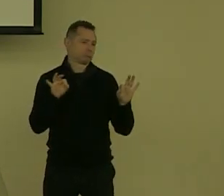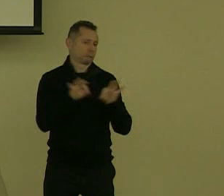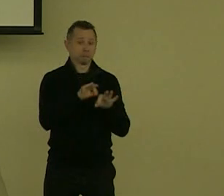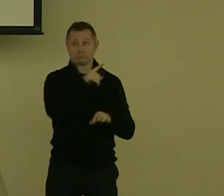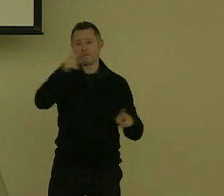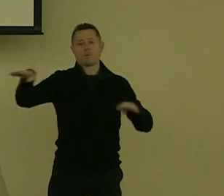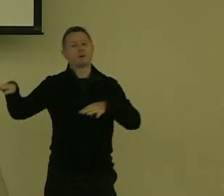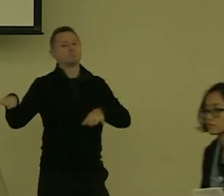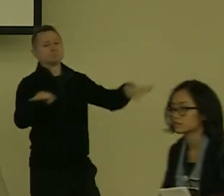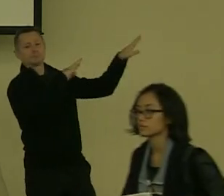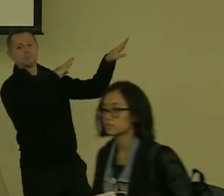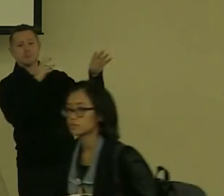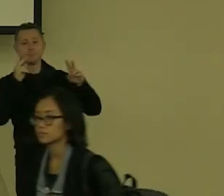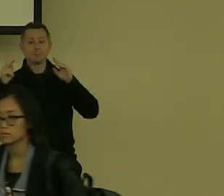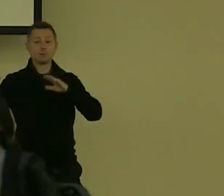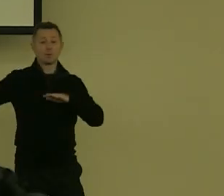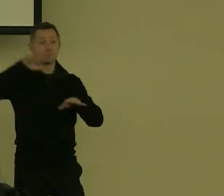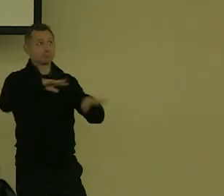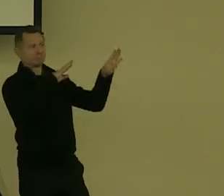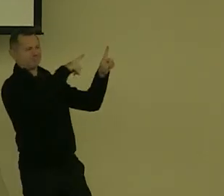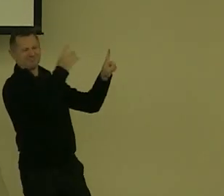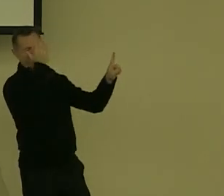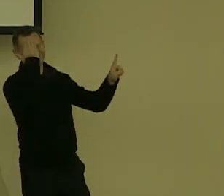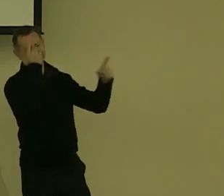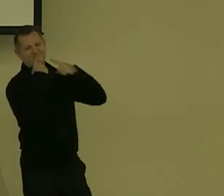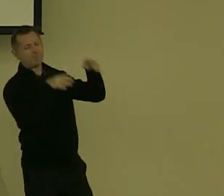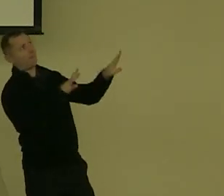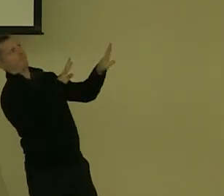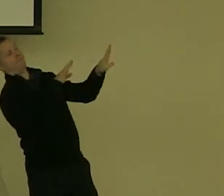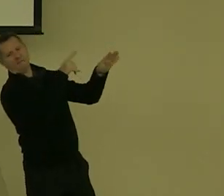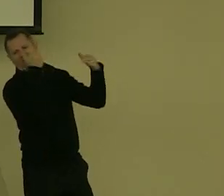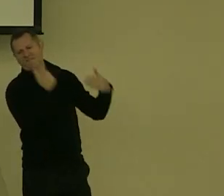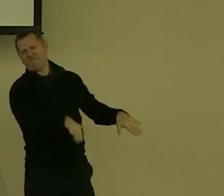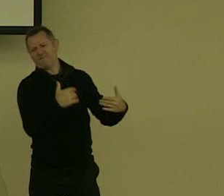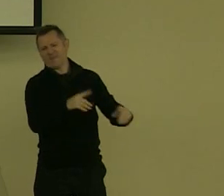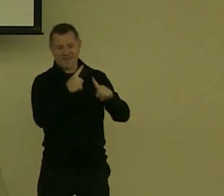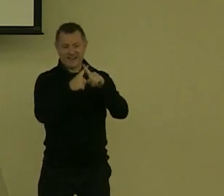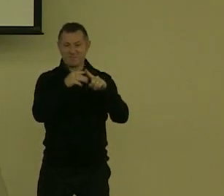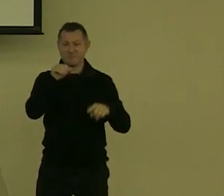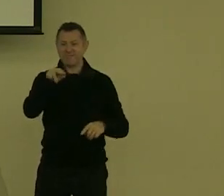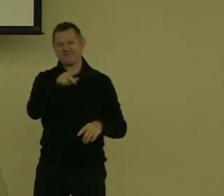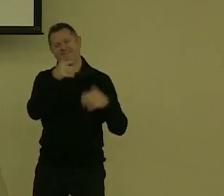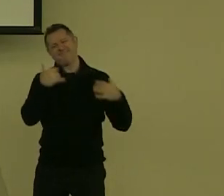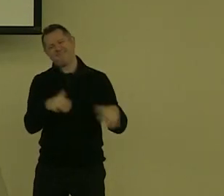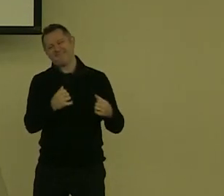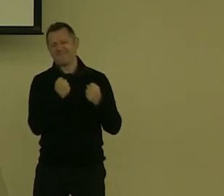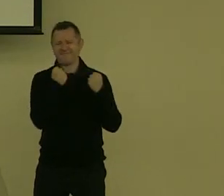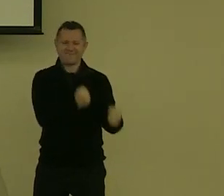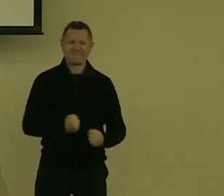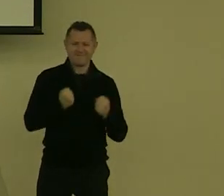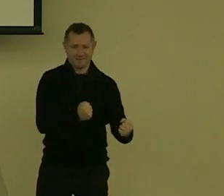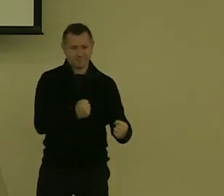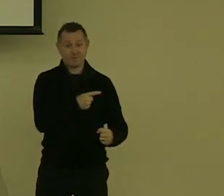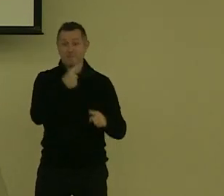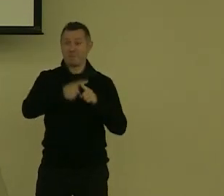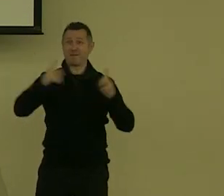years, and all the movie plots. A scant 17 years and everything that's made it to Hollywood. Yeah, yeah. And he's a nice guy. And he's done